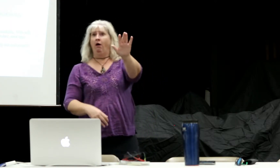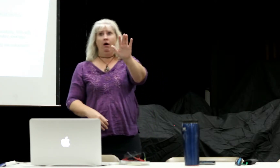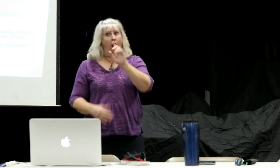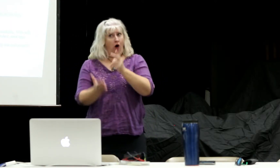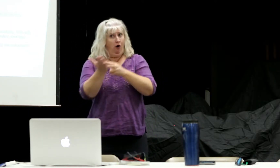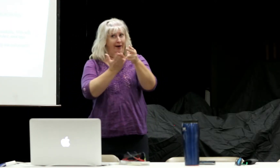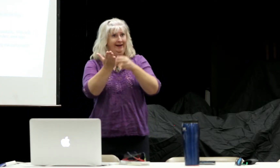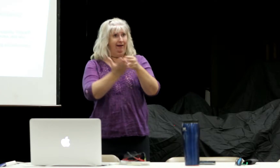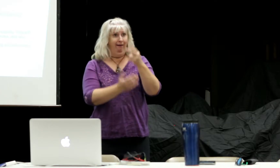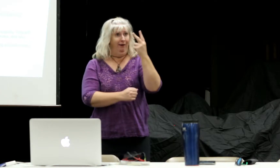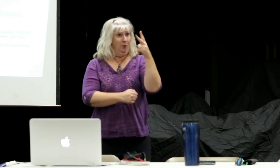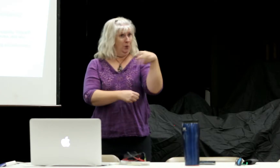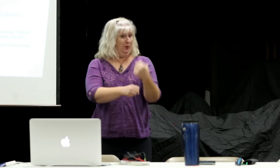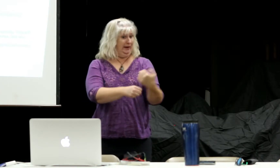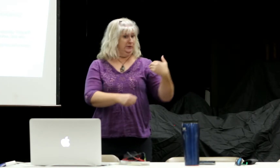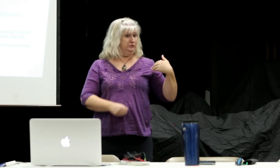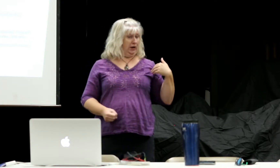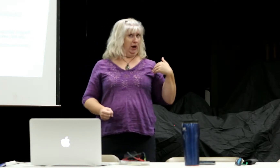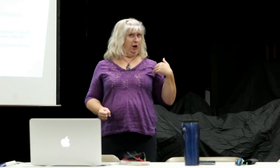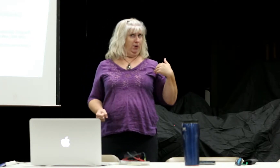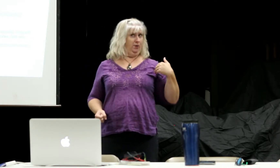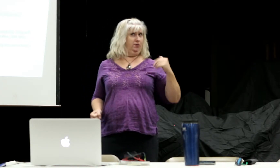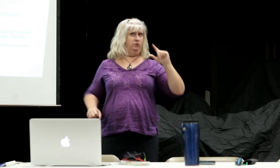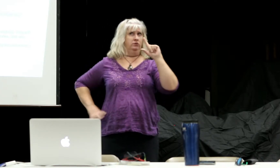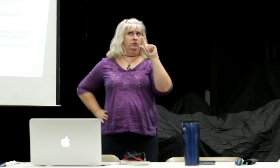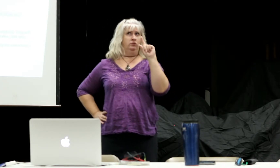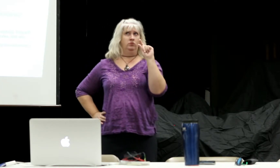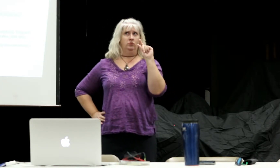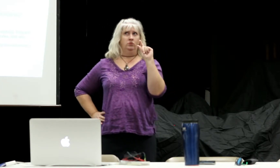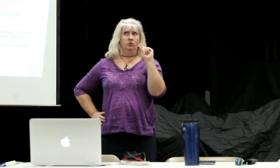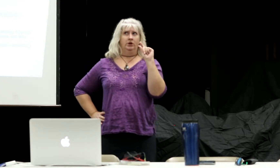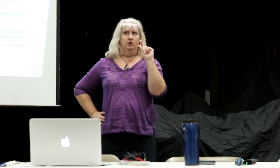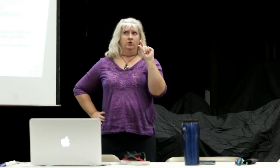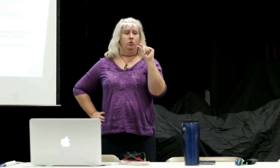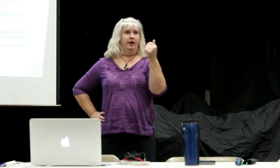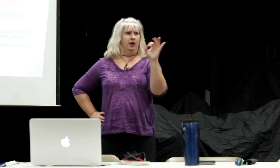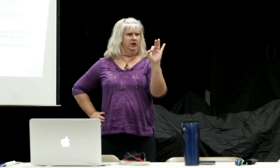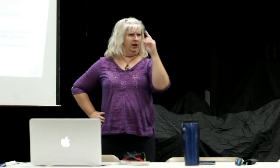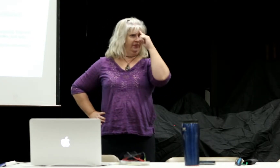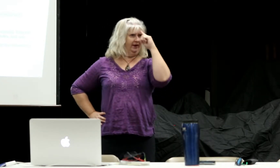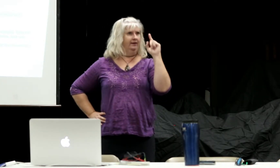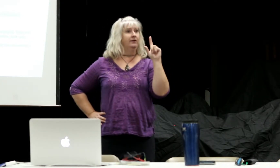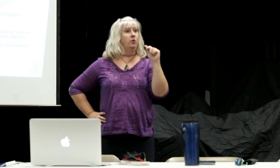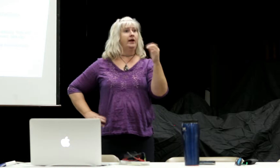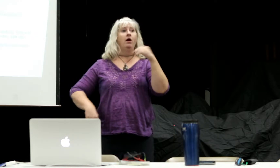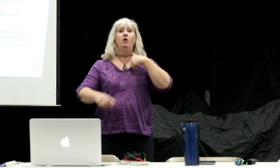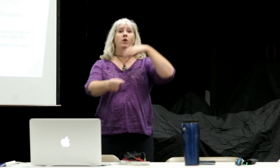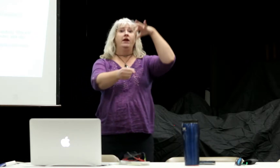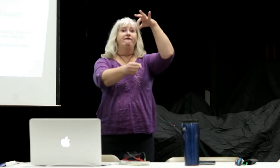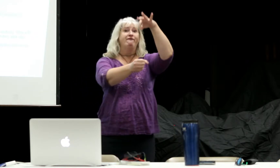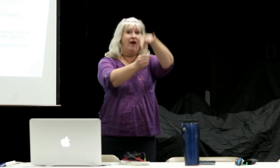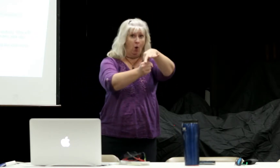And Jamie's saying that yes, the timing is, because 2 years ago, what was that, 2019, we